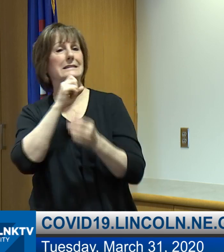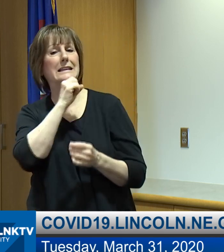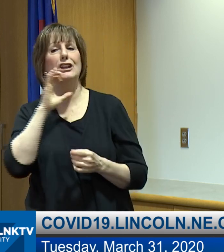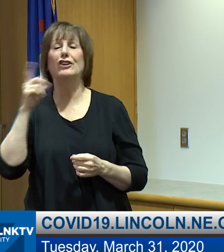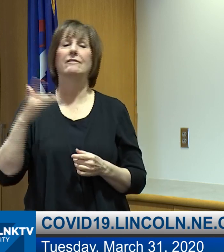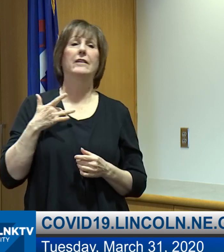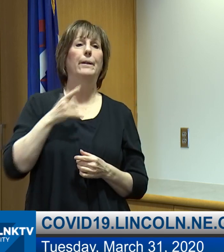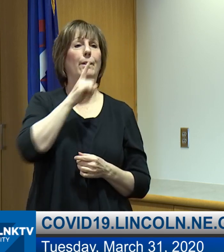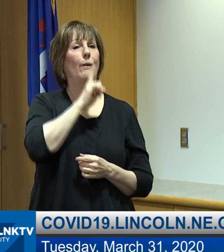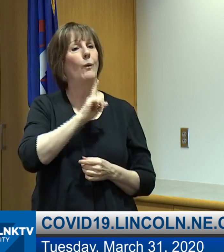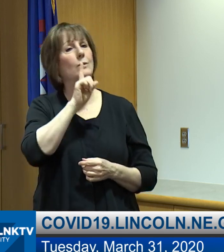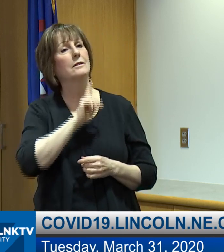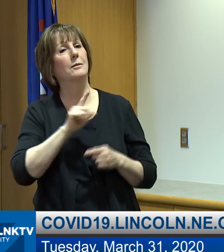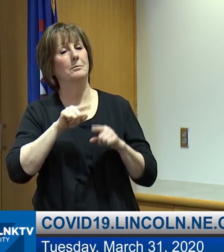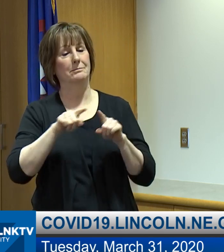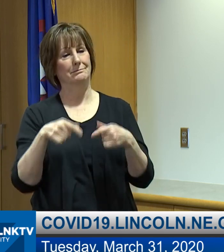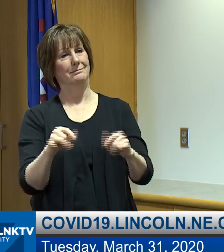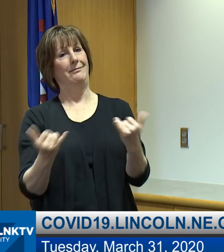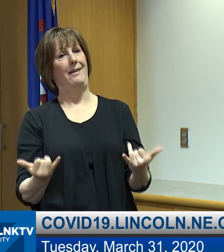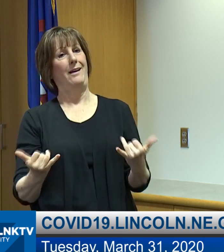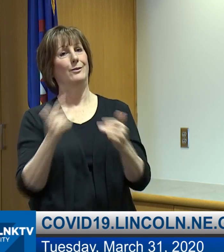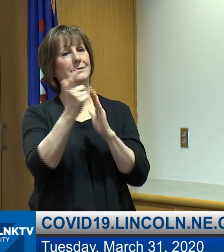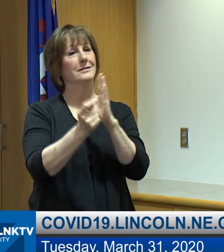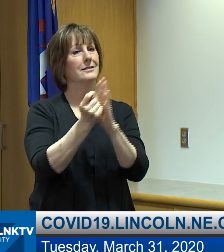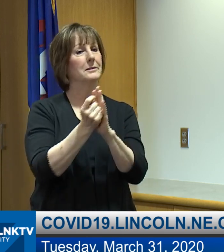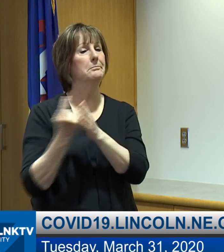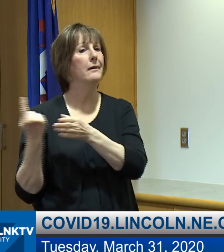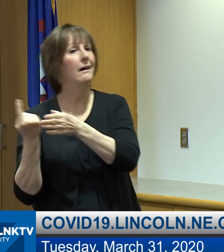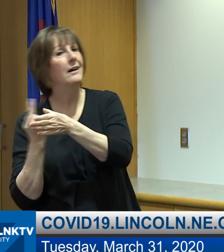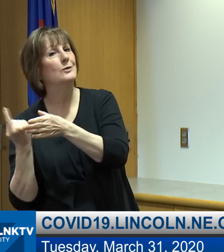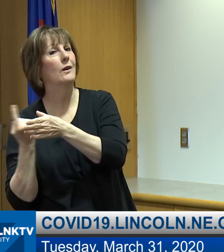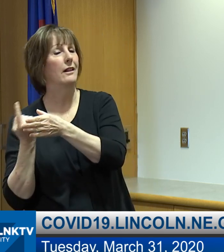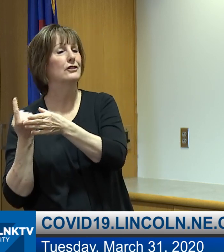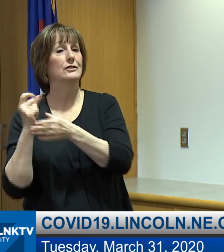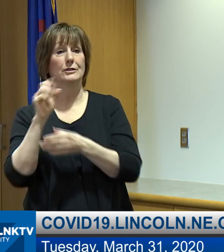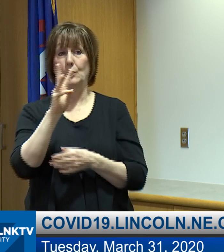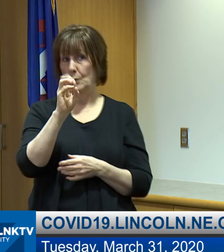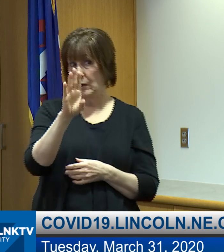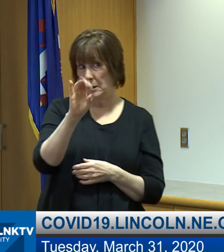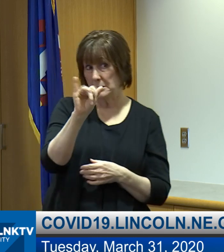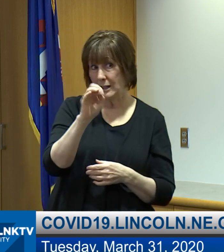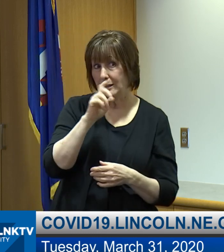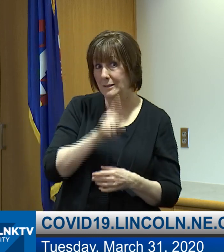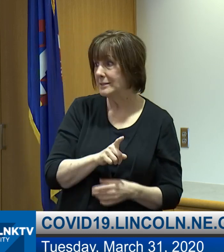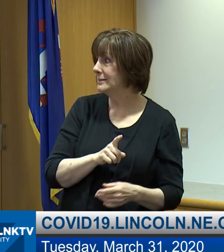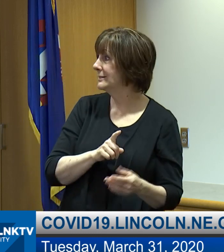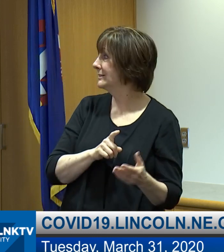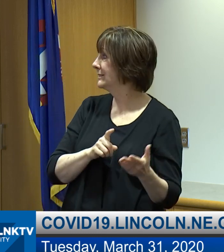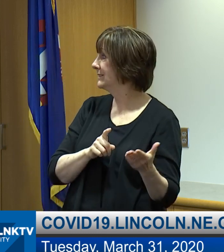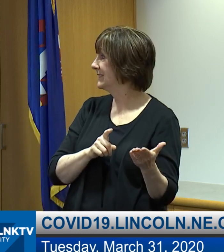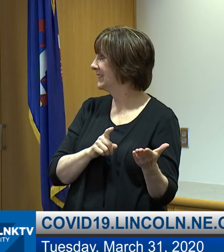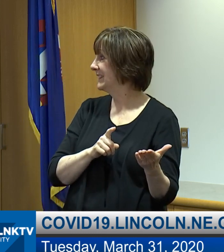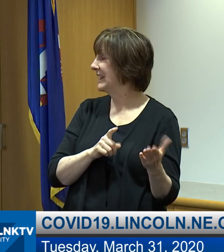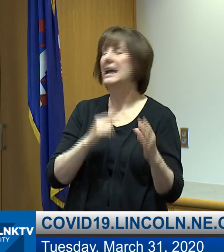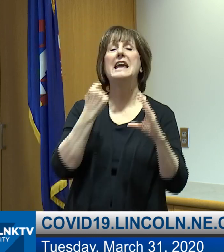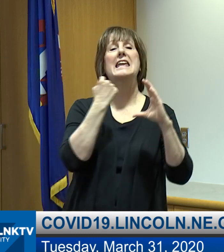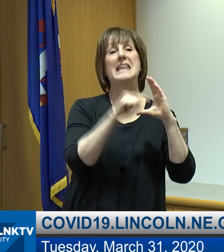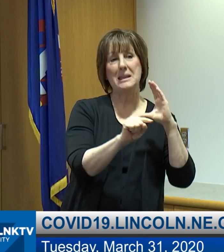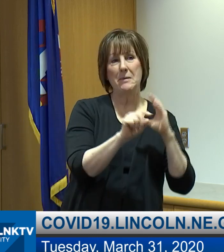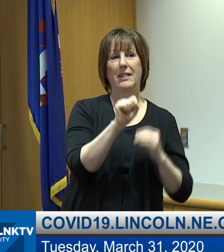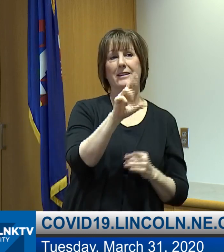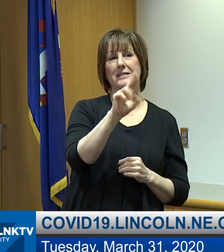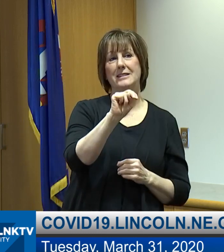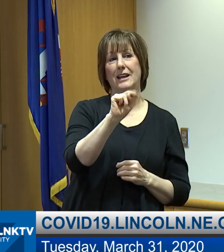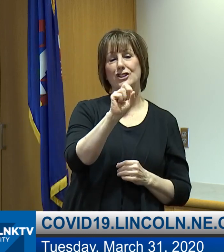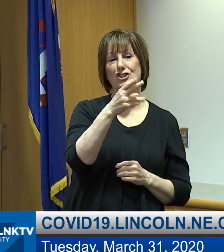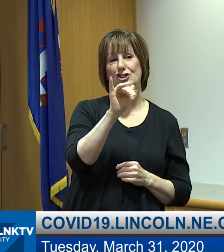feeling lonely during this time of isolation. And again, the website for that is? It's an email address,